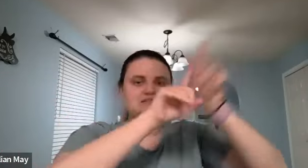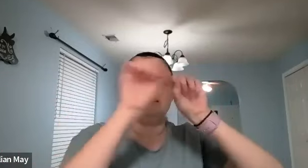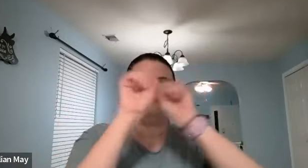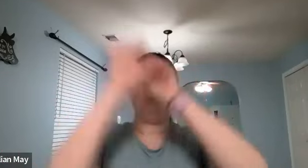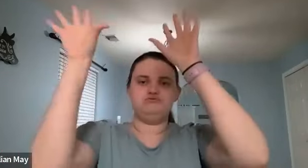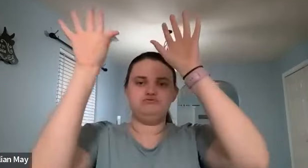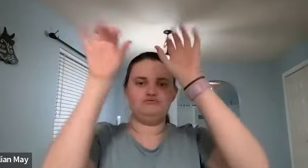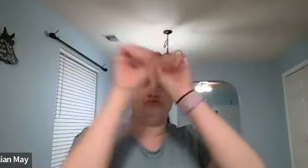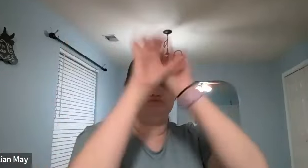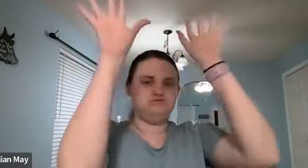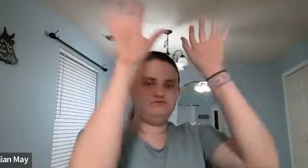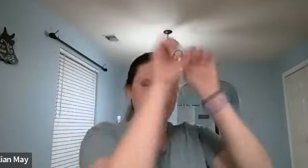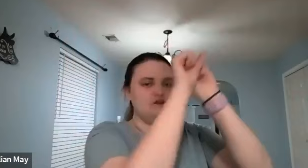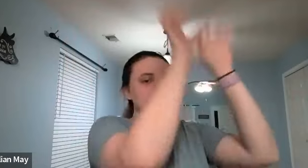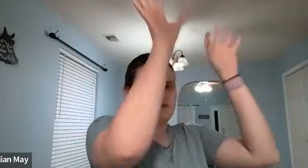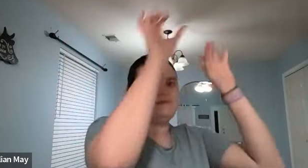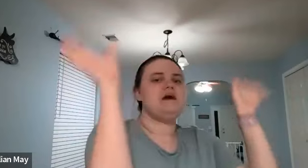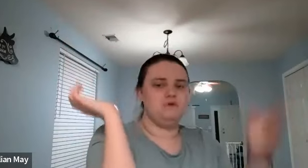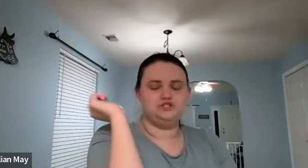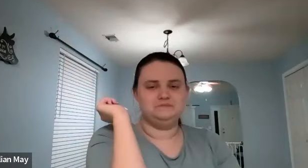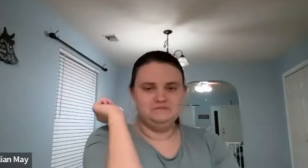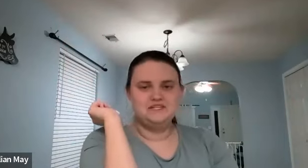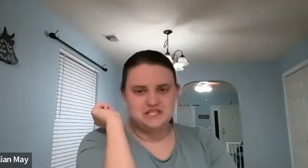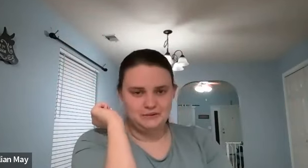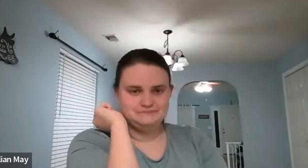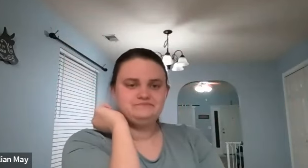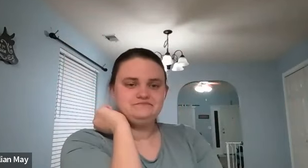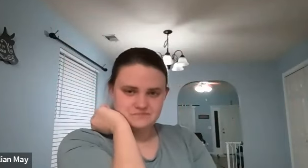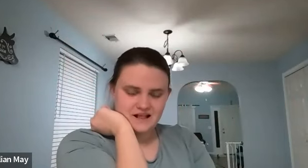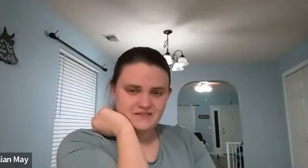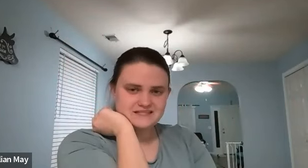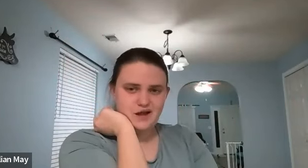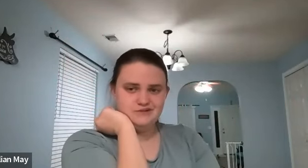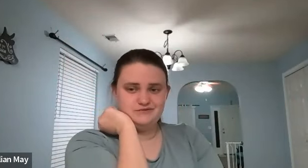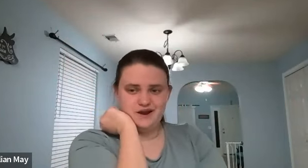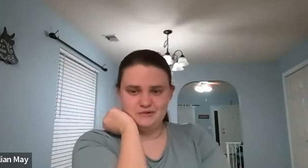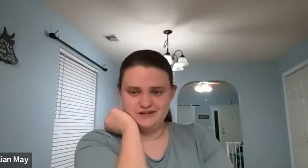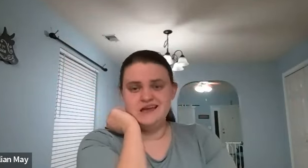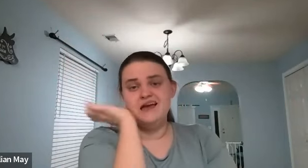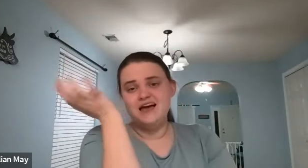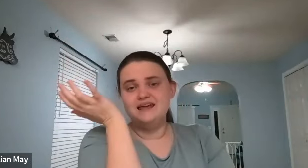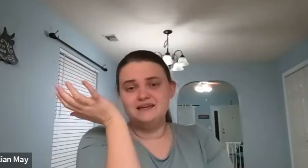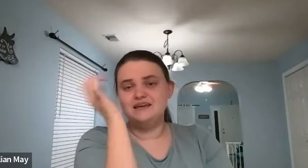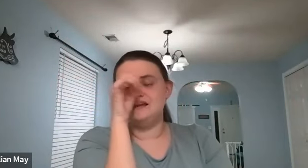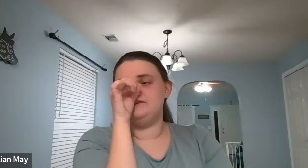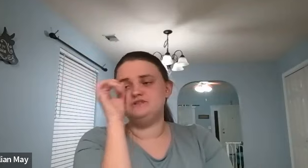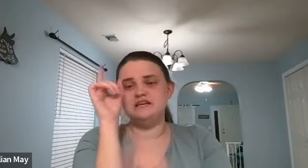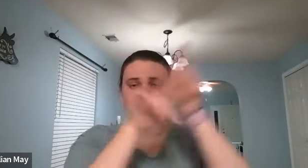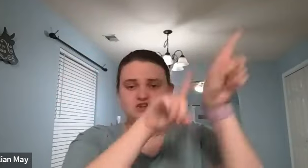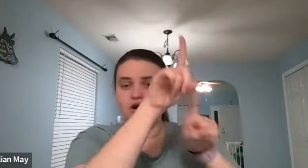and then so they make that motion. So that's how I would do fireworks. And again, if you're saying